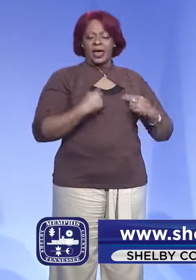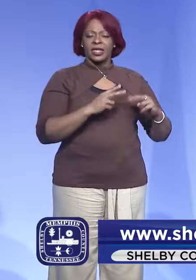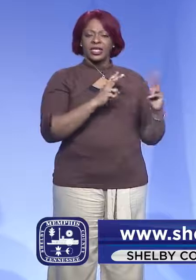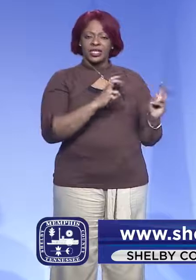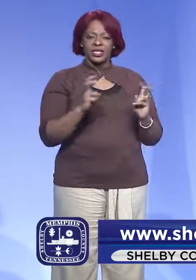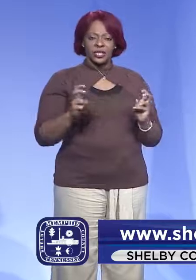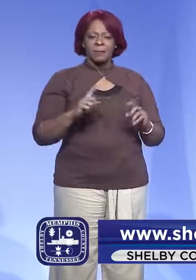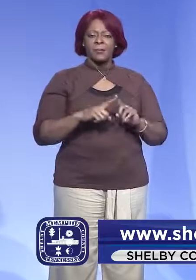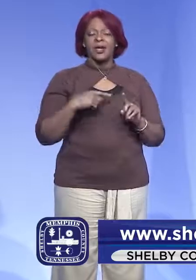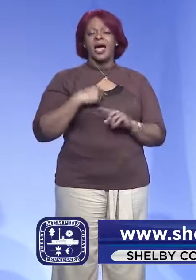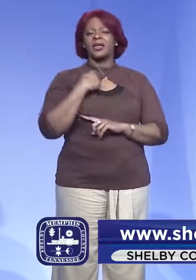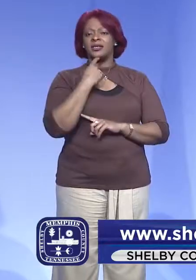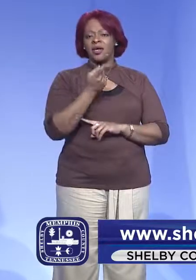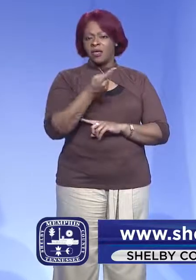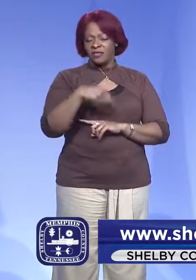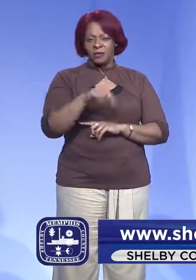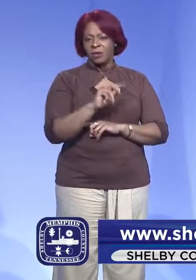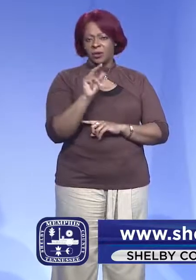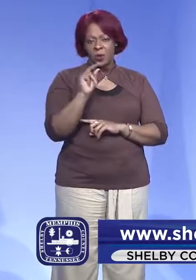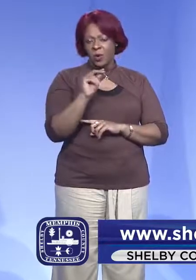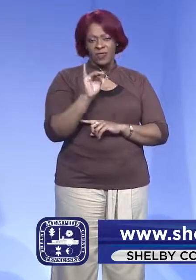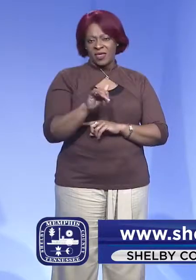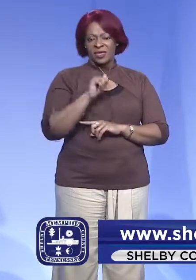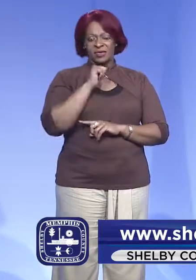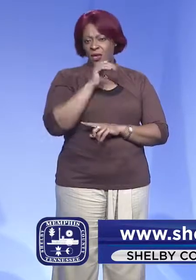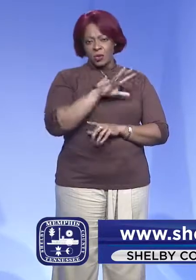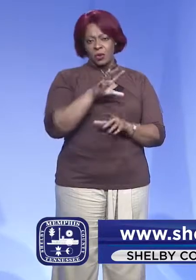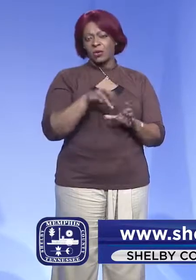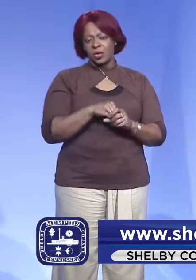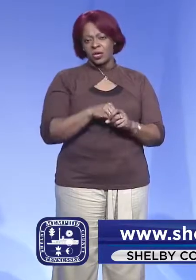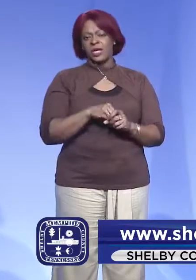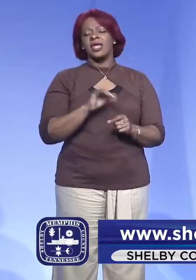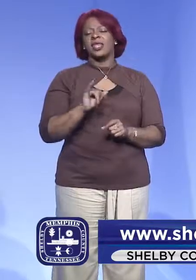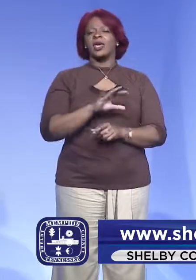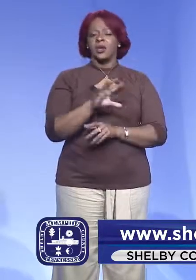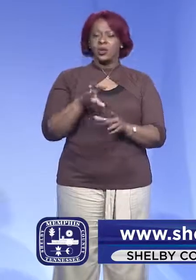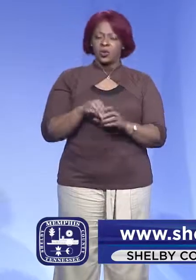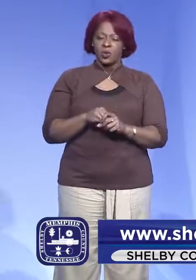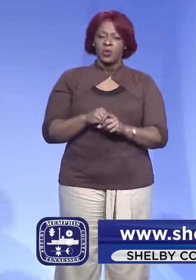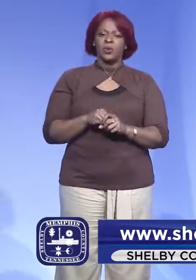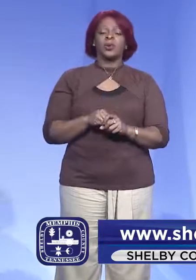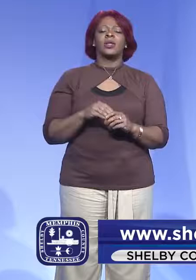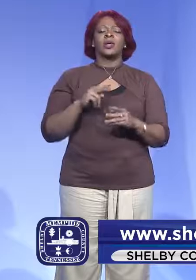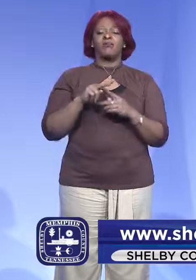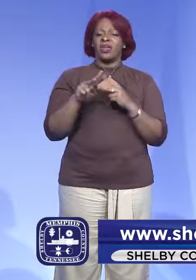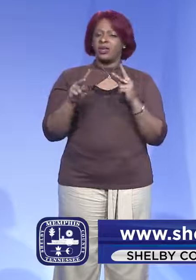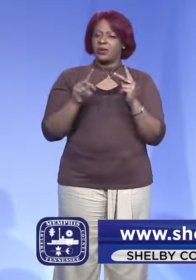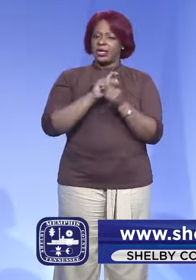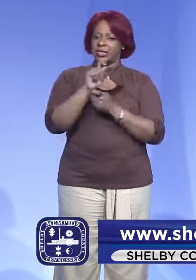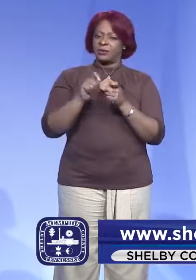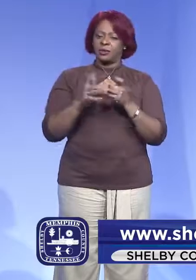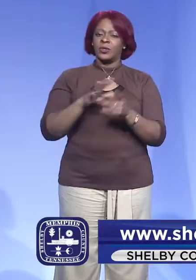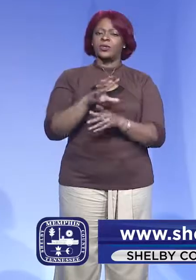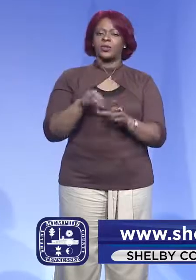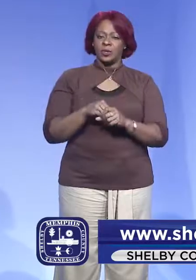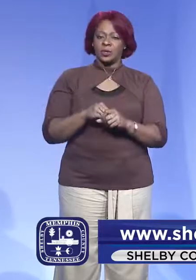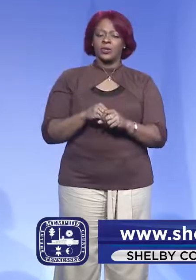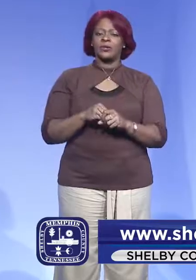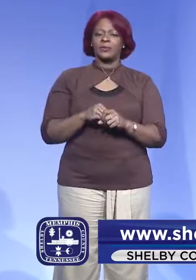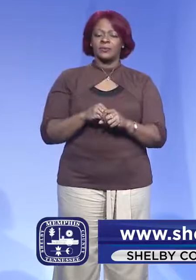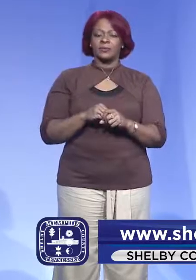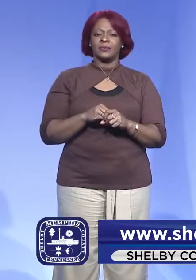but I did tell them, no, that's not included. It includes, and was very specific about what's included.